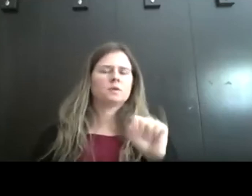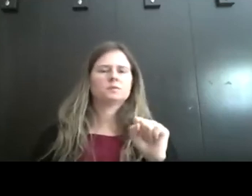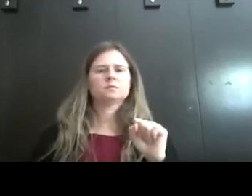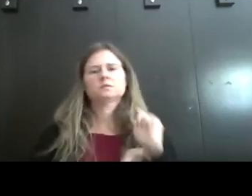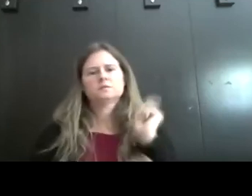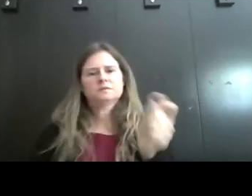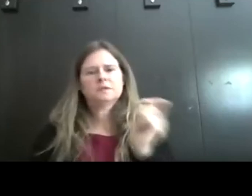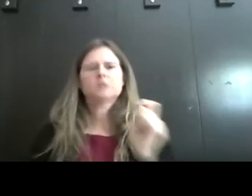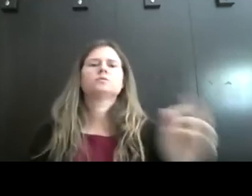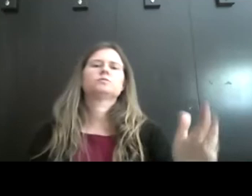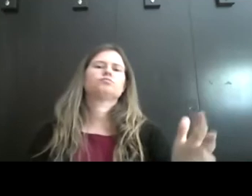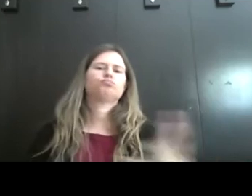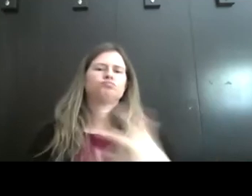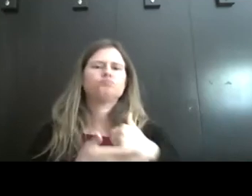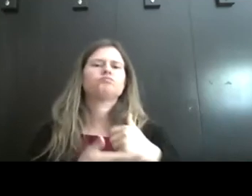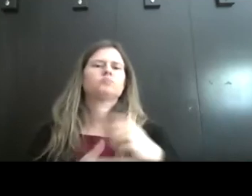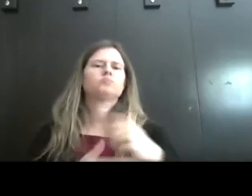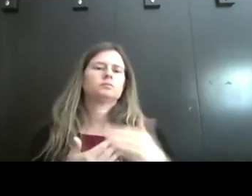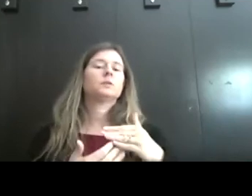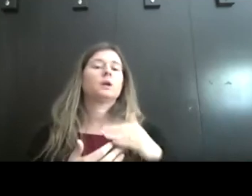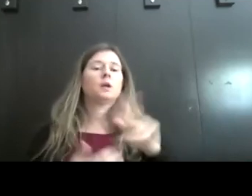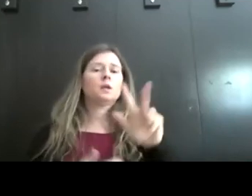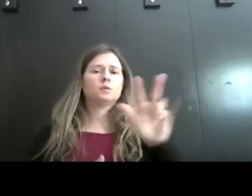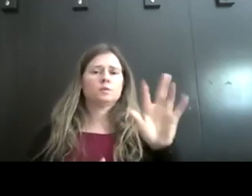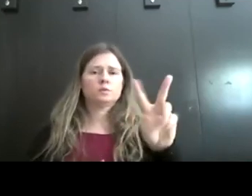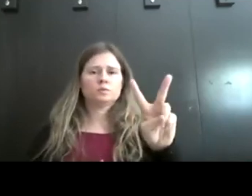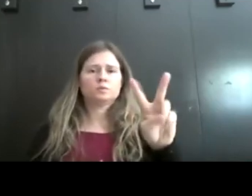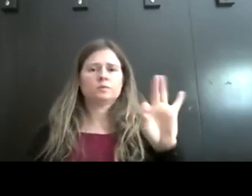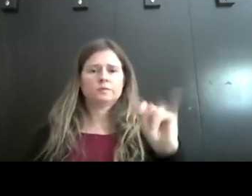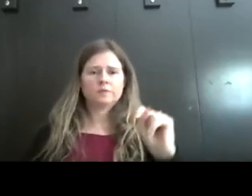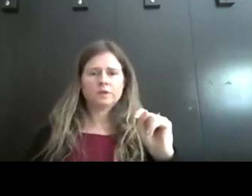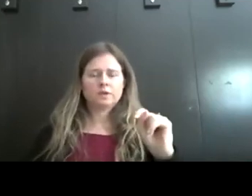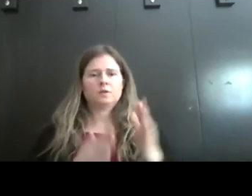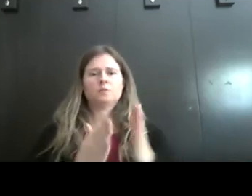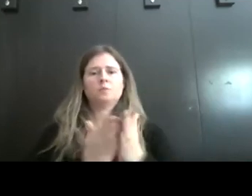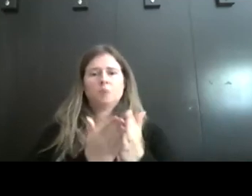in it easily. The 32-footer weighs 500 pounds empty.